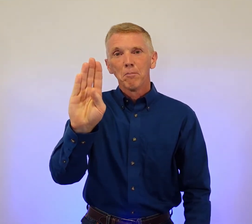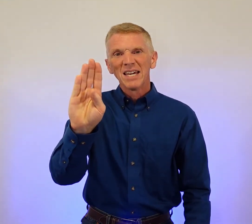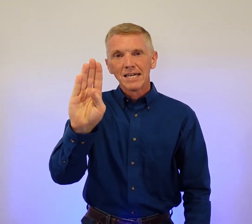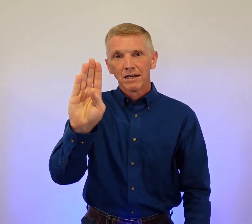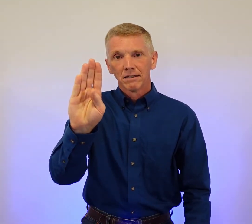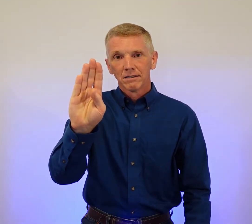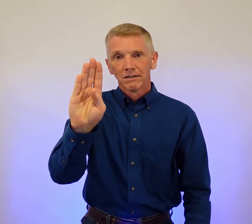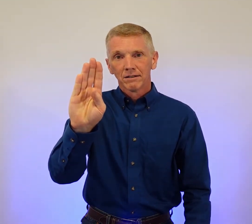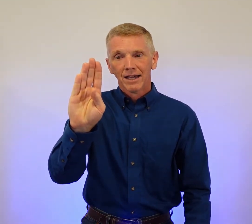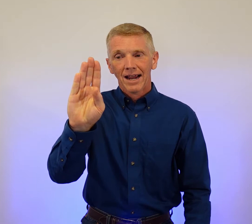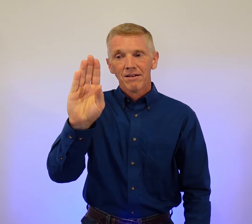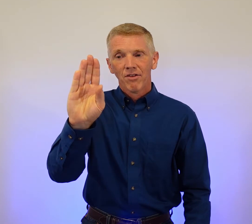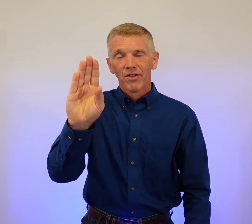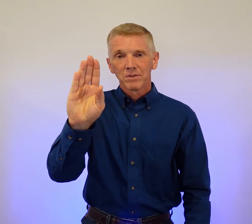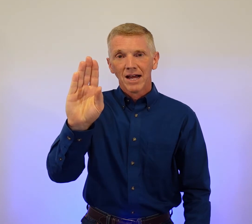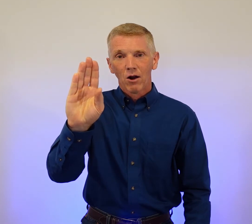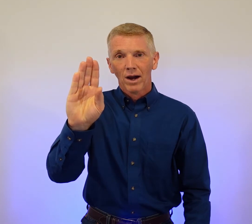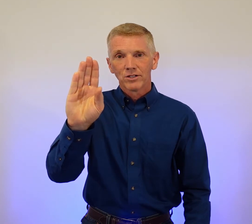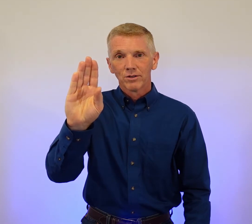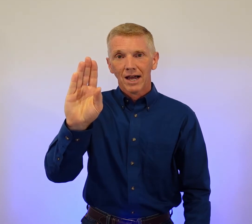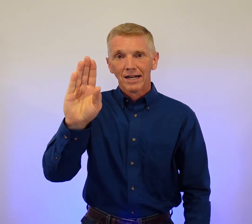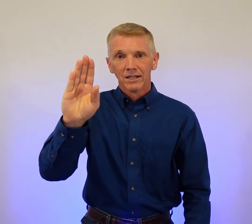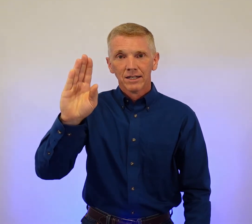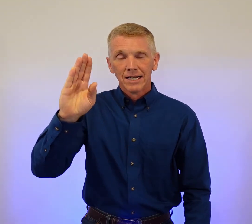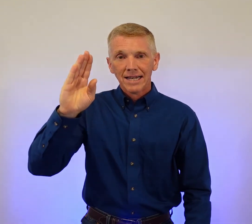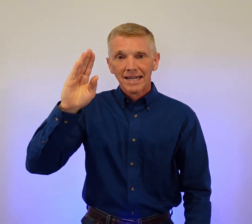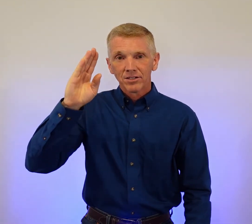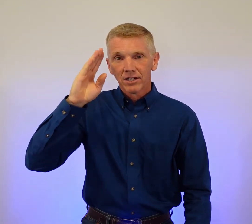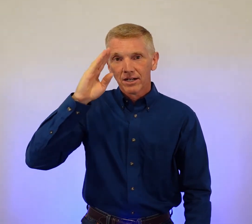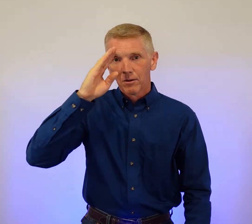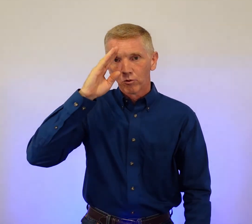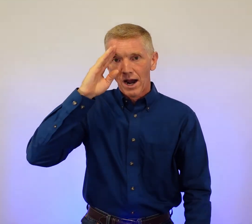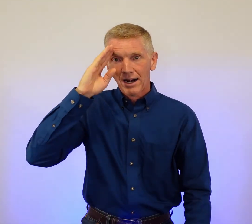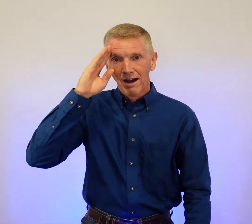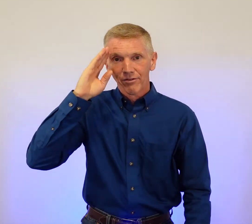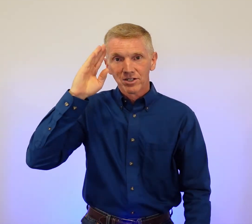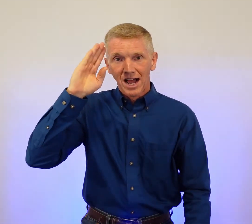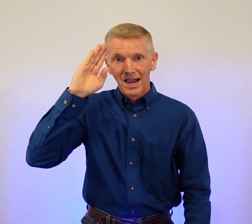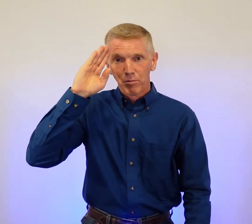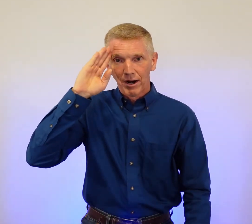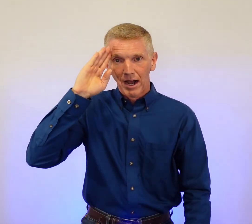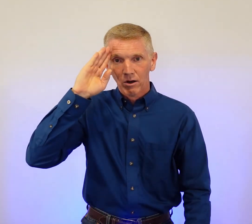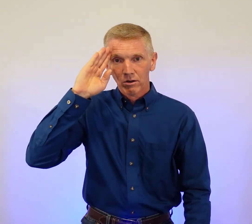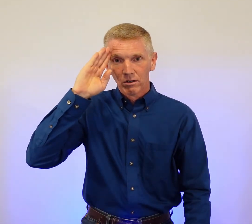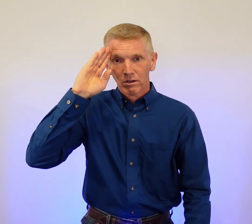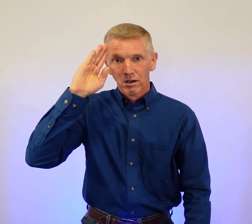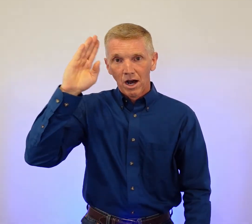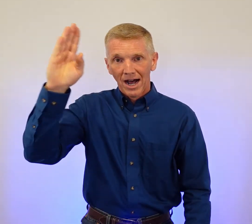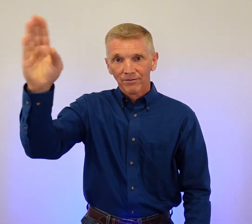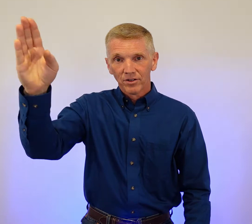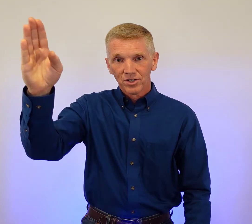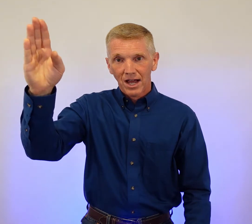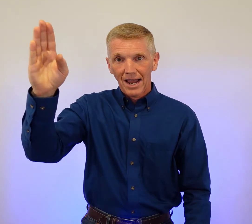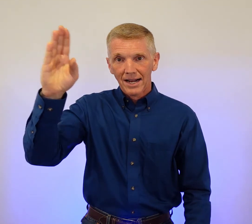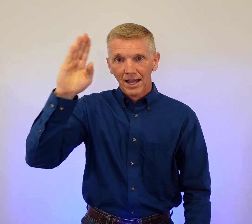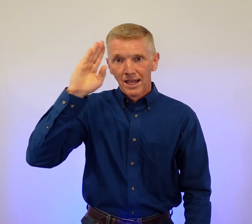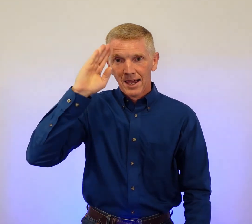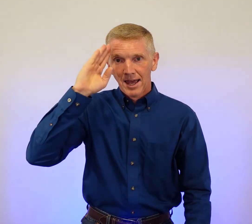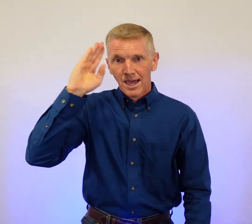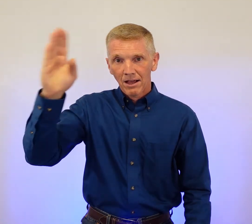B. Okay? The thumb's not quite so tight. It's going to come right off this eyebrow, off to the side.